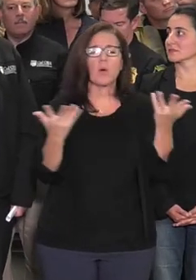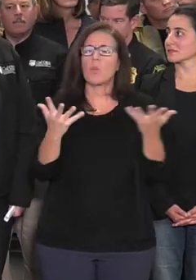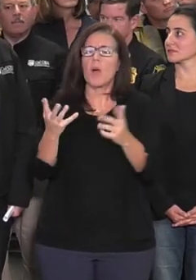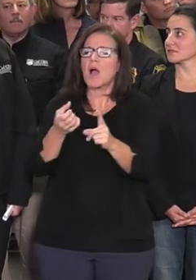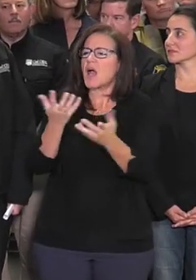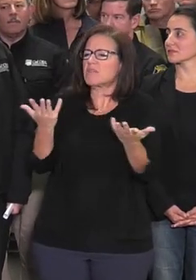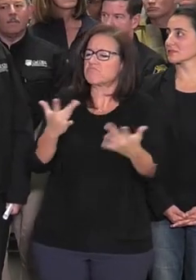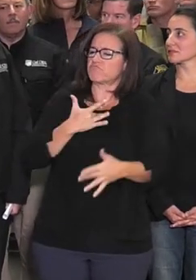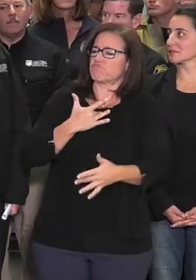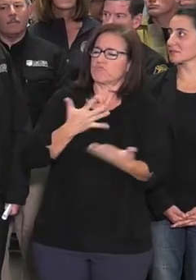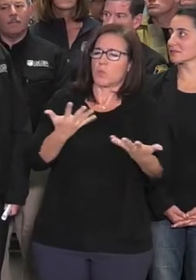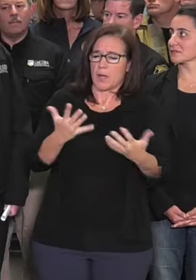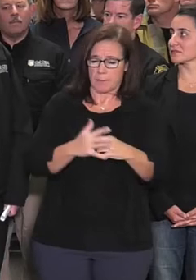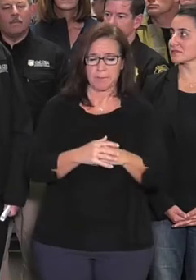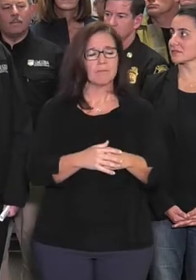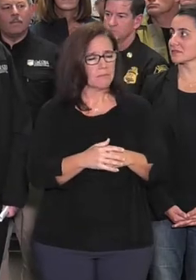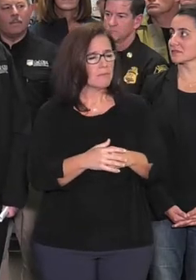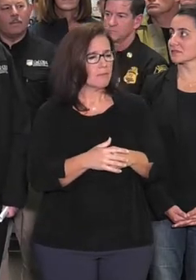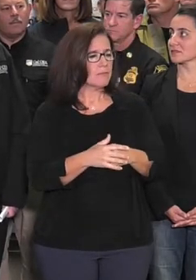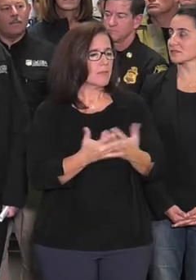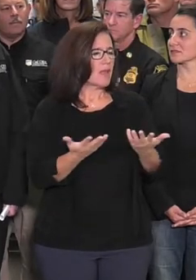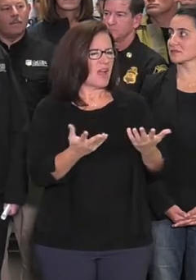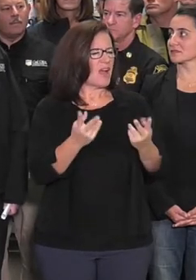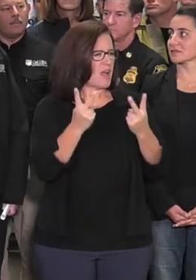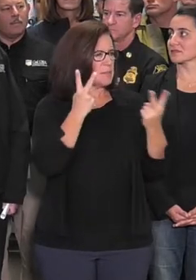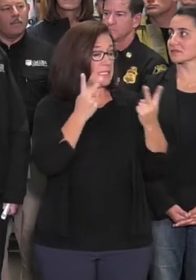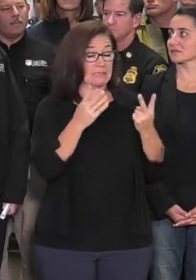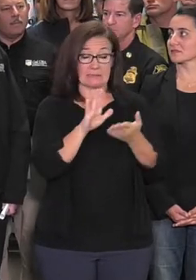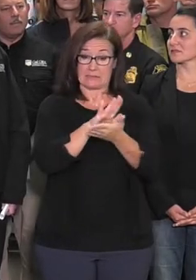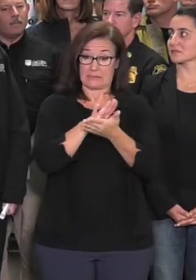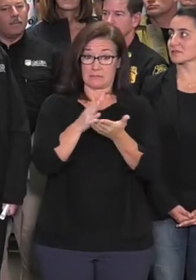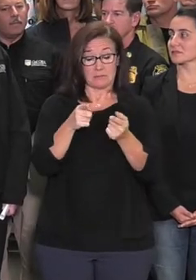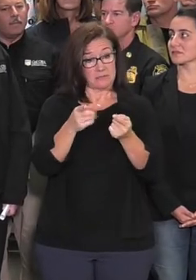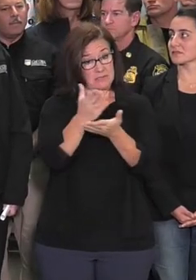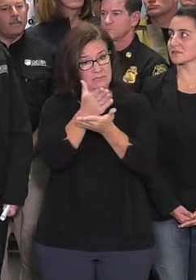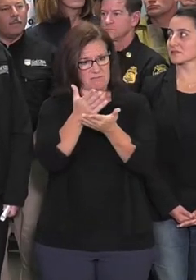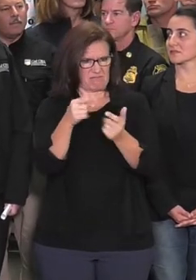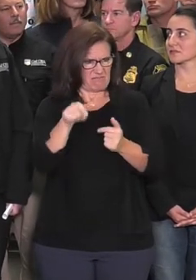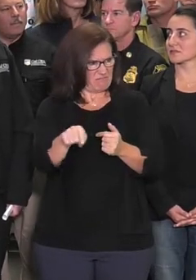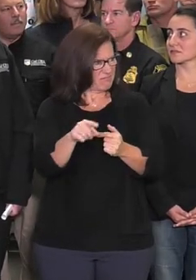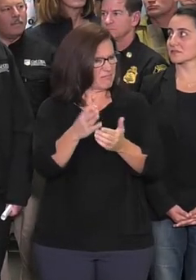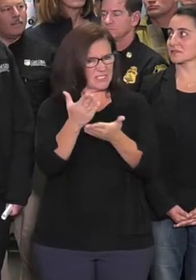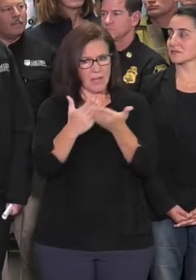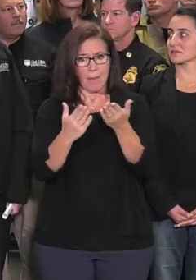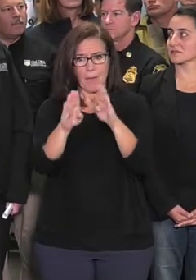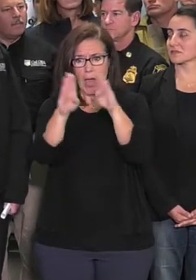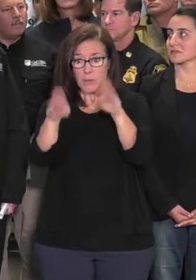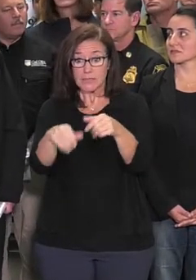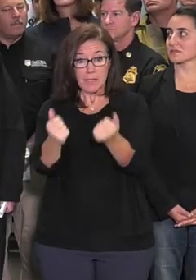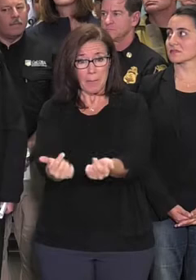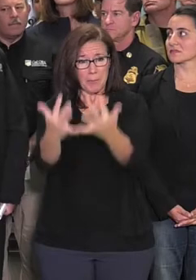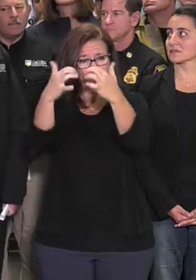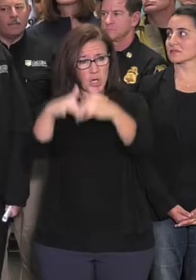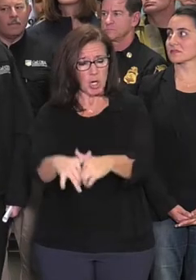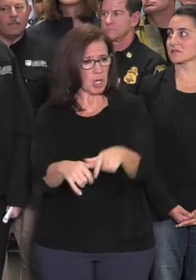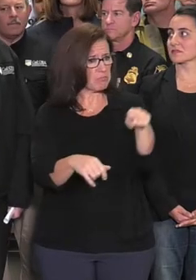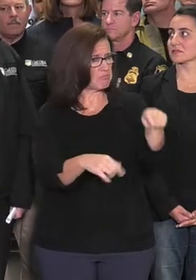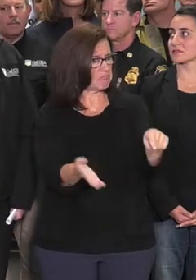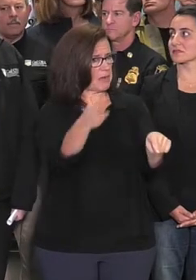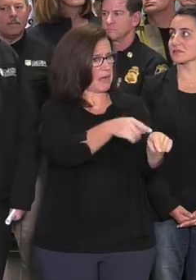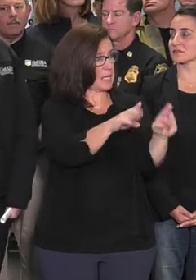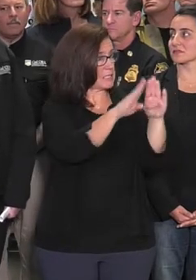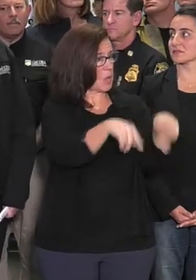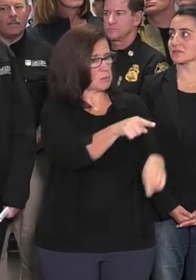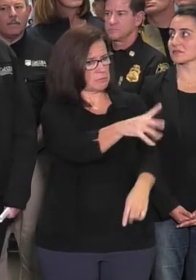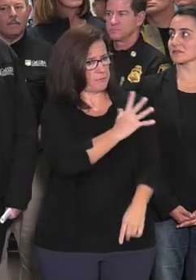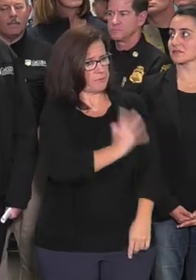Well, one obvious theme is that some houses are burnt, and right next door, they're not burnt. So the vagaries of the